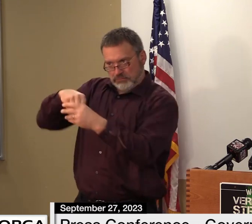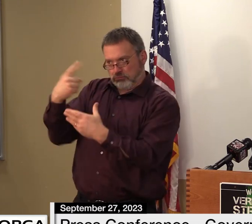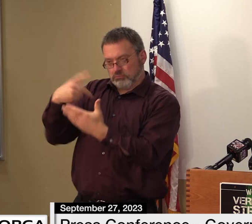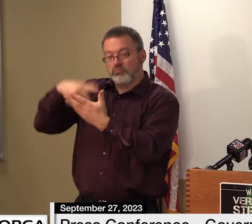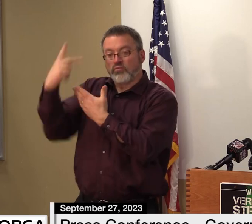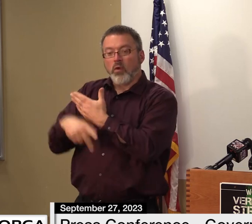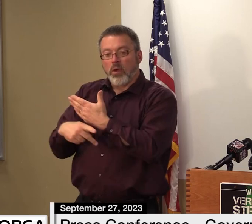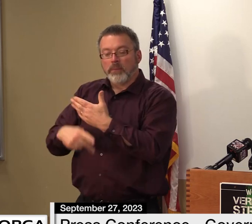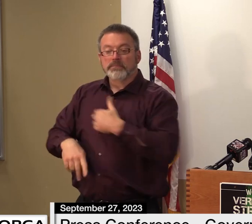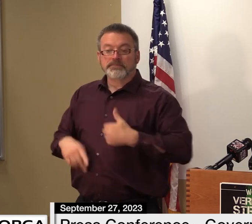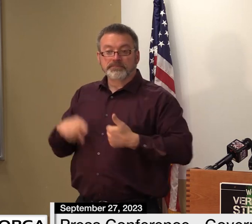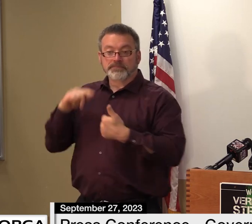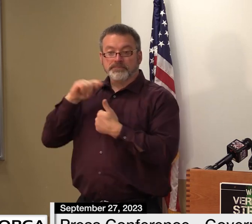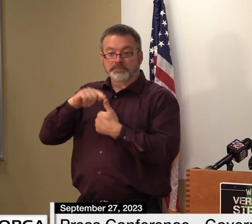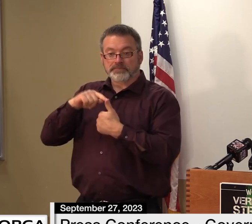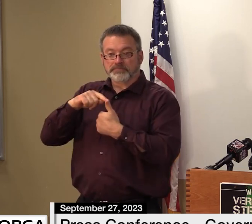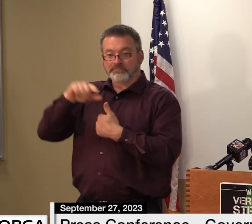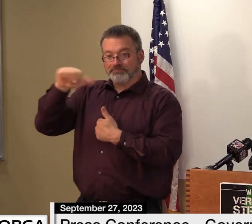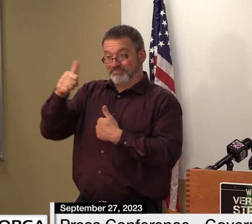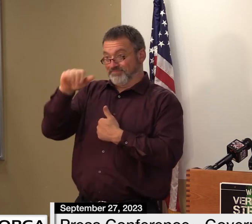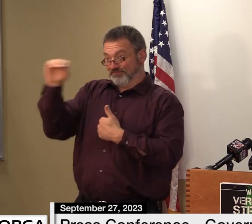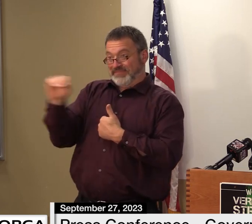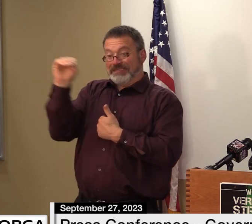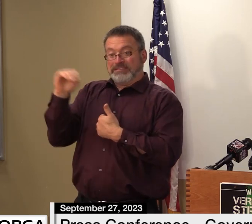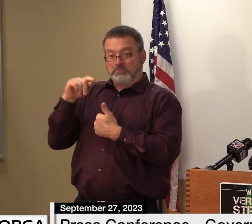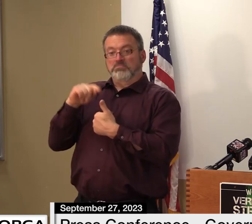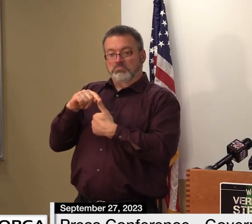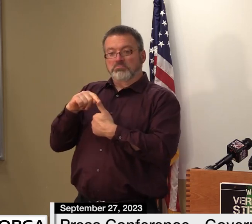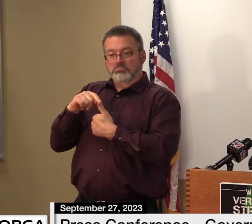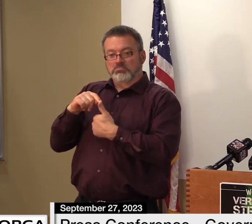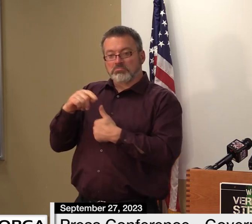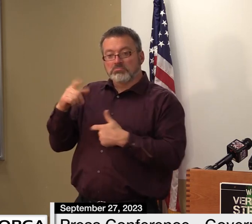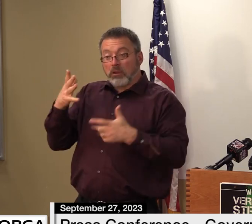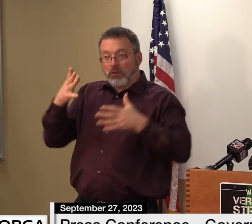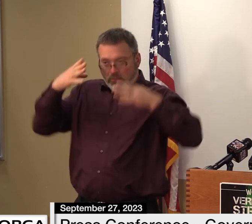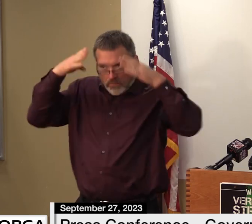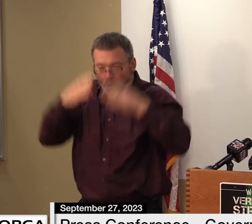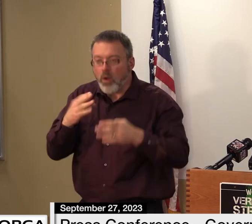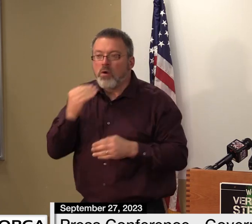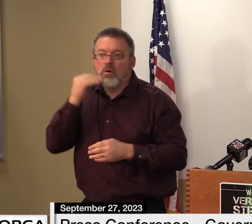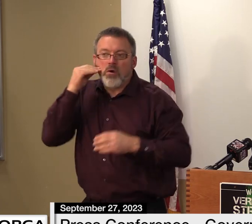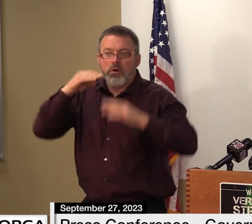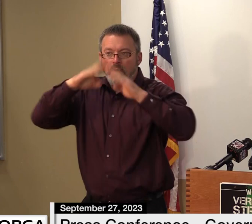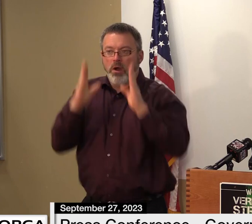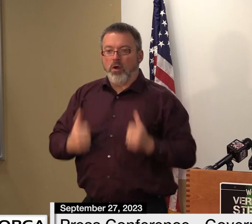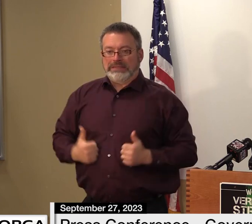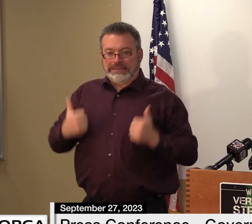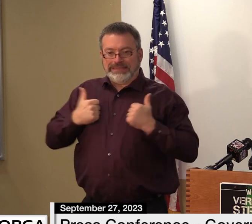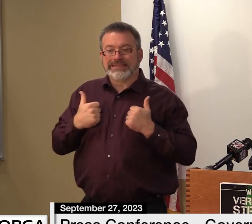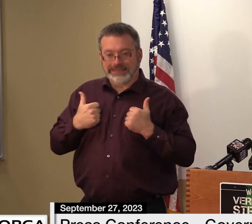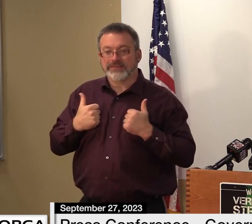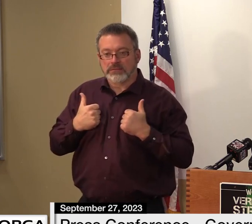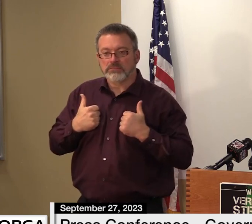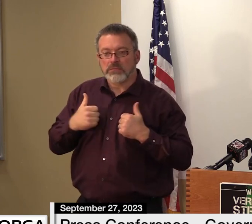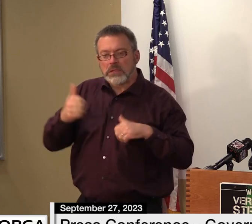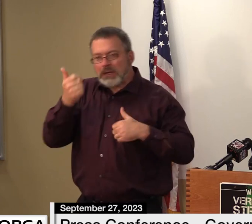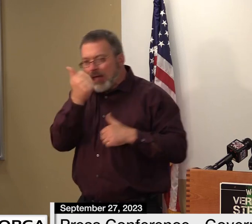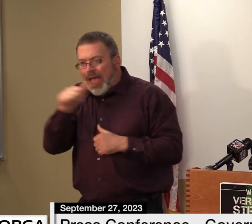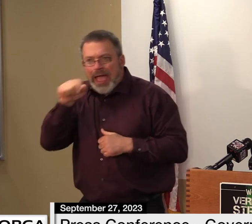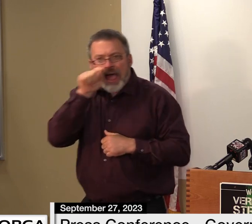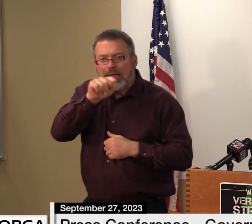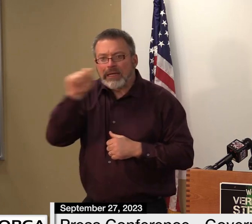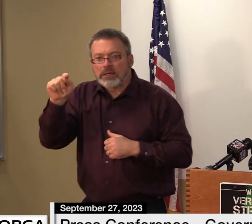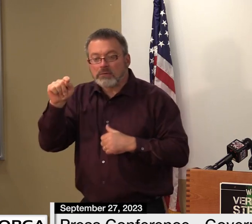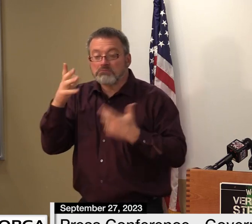There is the $10 million that I mentioned that is focused on residential programs. Those are available to anybody who, any